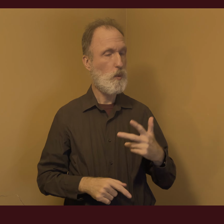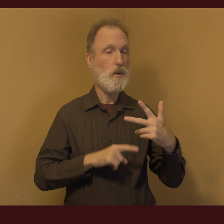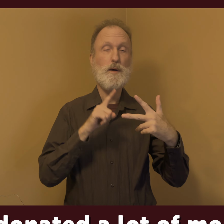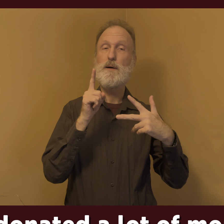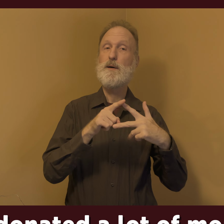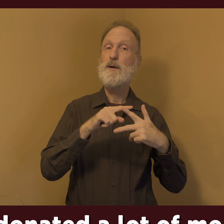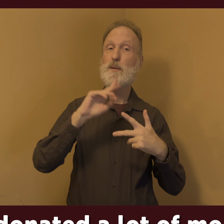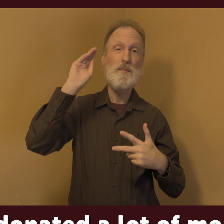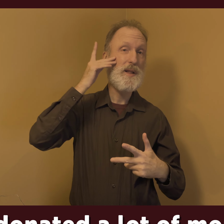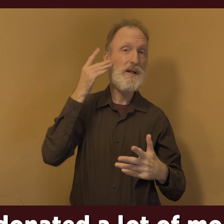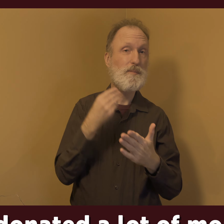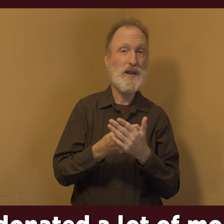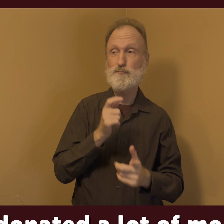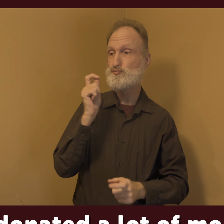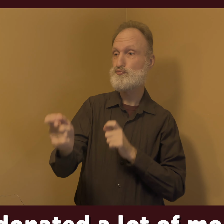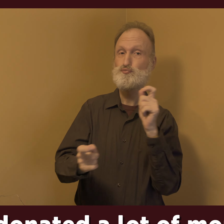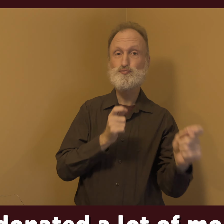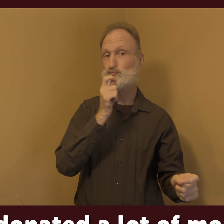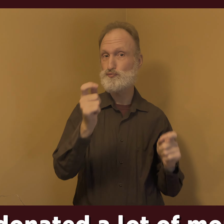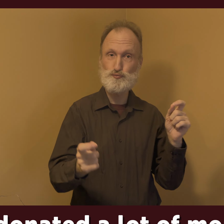He donated a lot of money to politics.